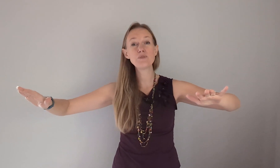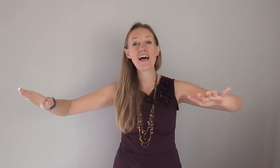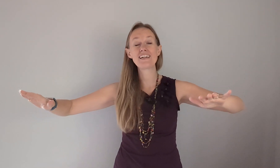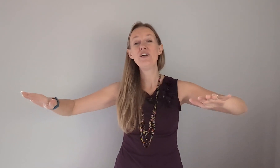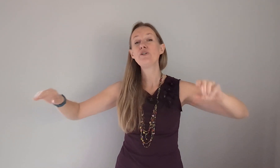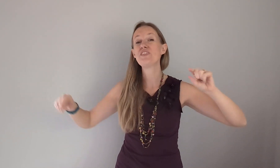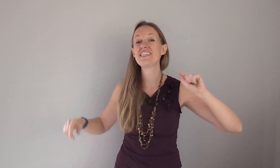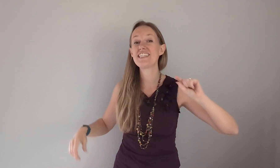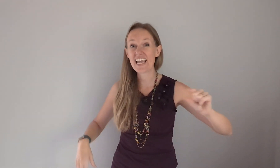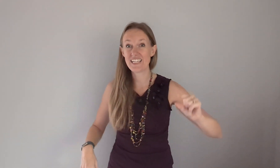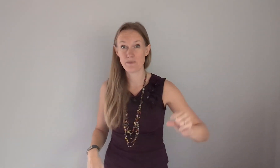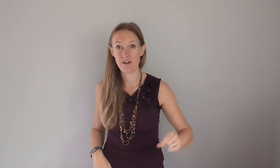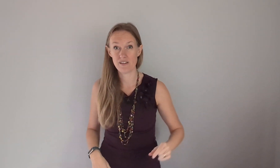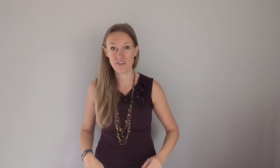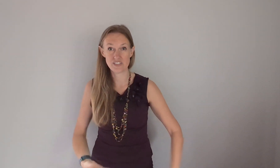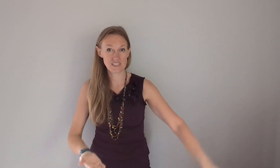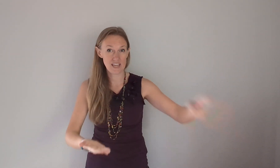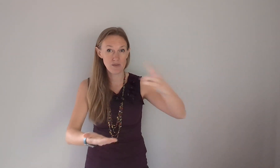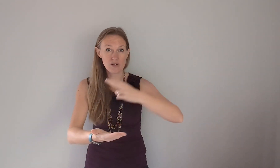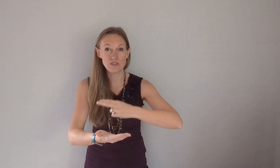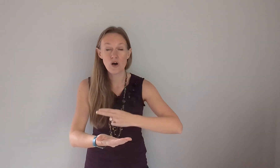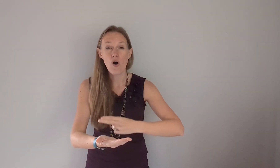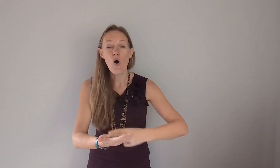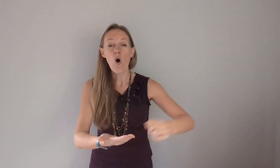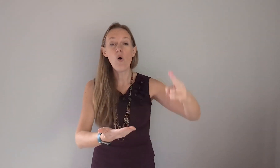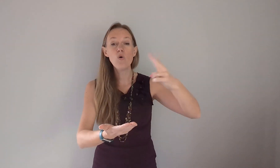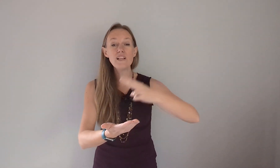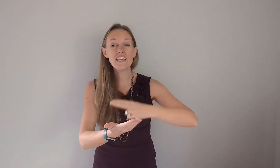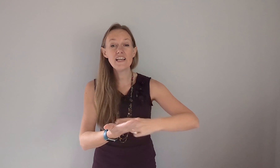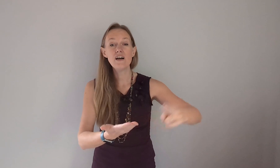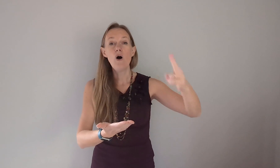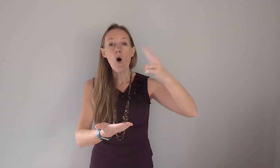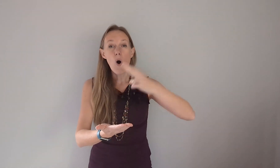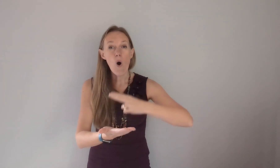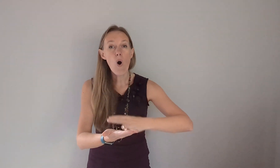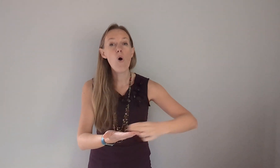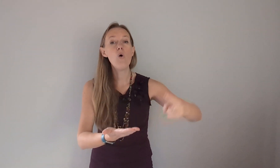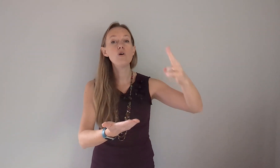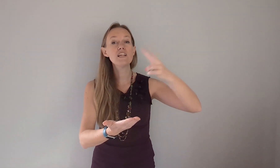goes back to the second part of the verse, okay, where it goes, holy,